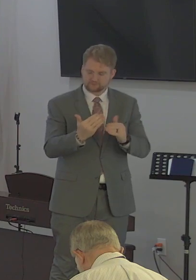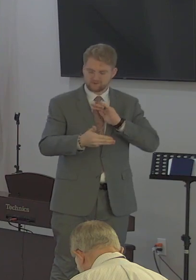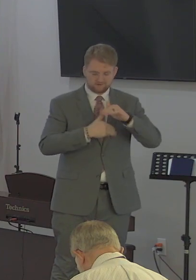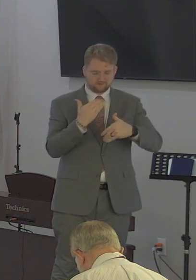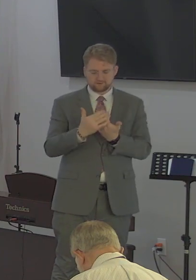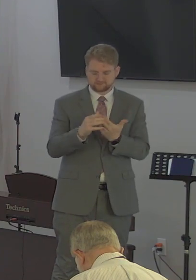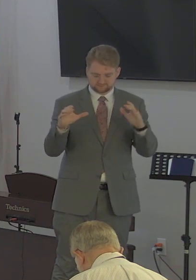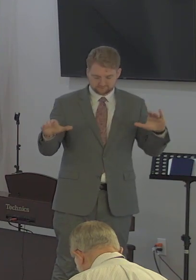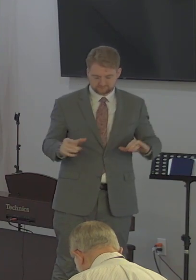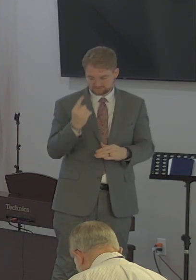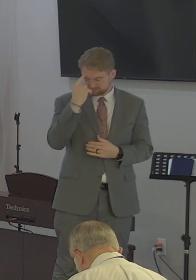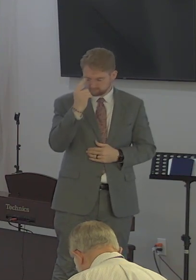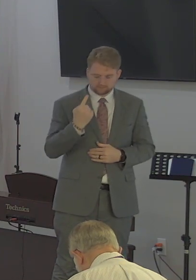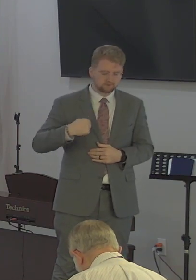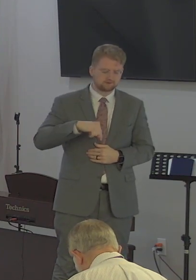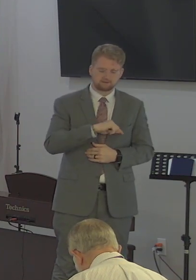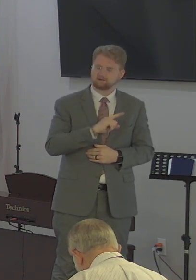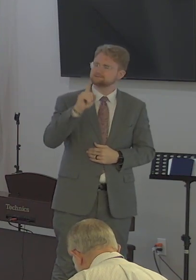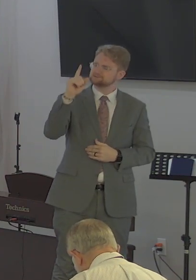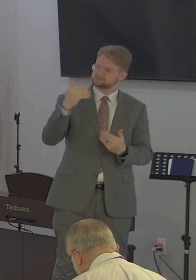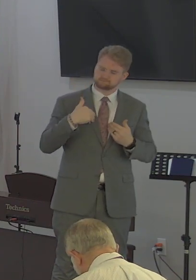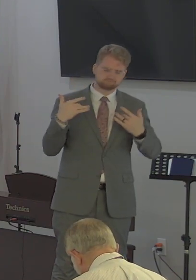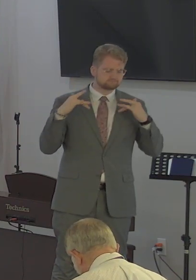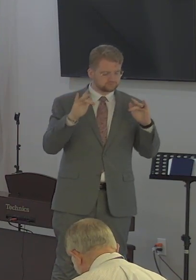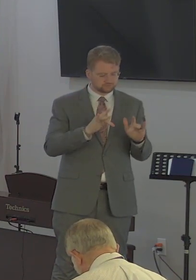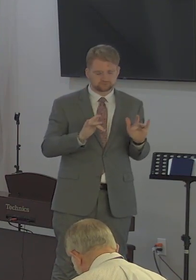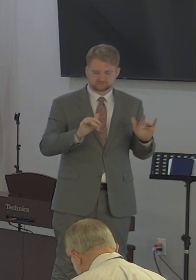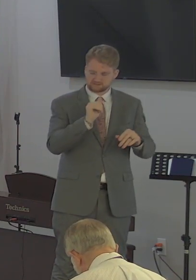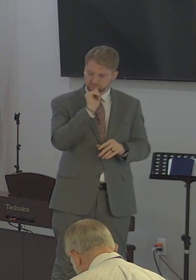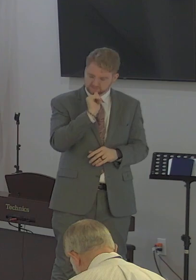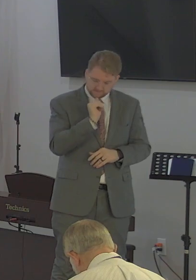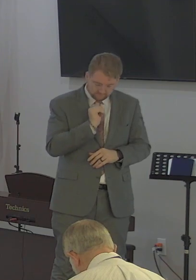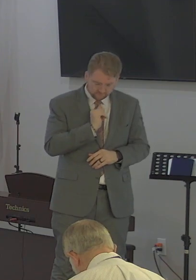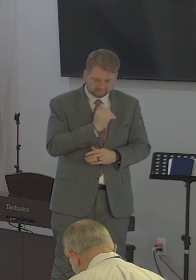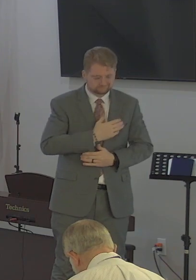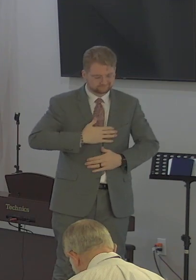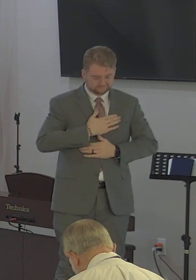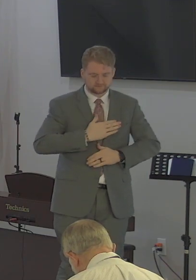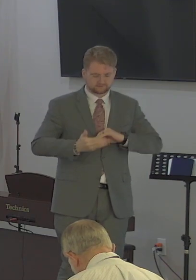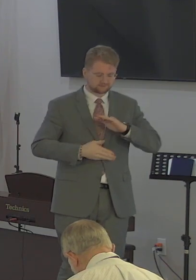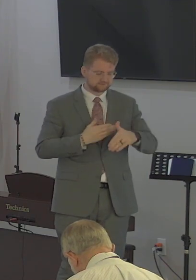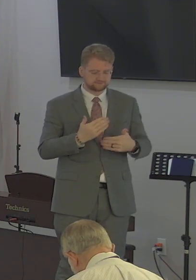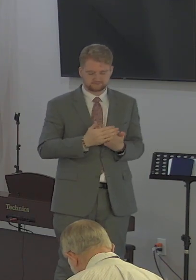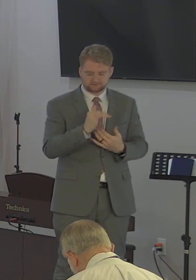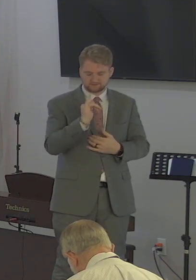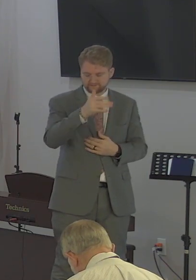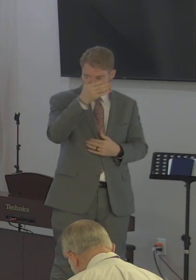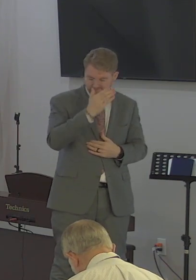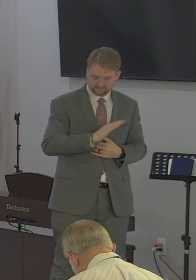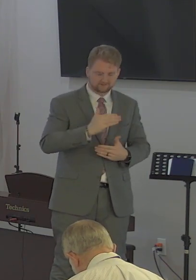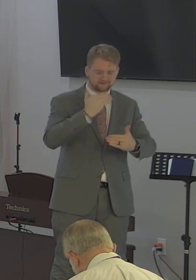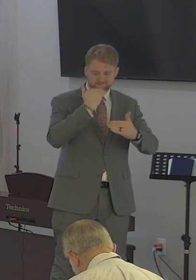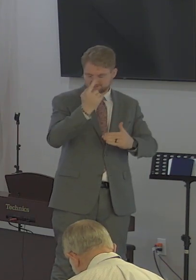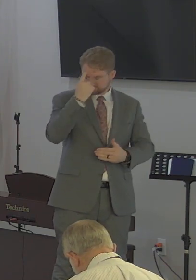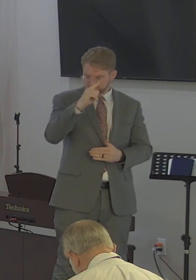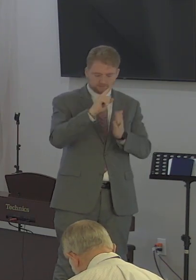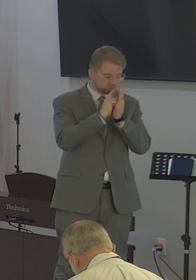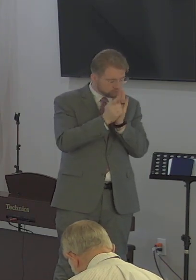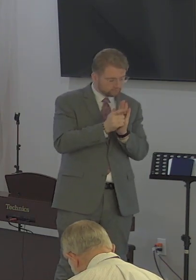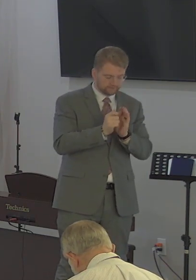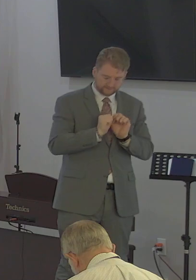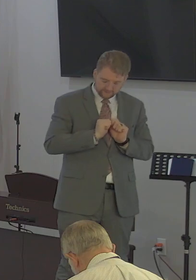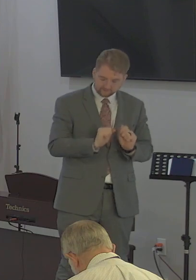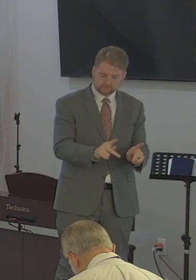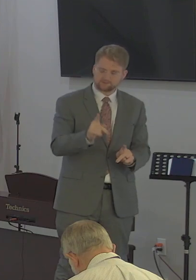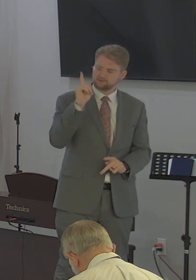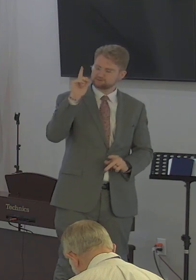you love us. You have mercy, you're long-suffering, that's for sure. And we appreciate all that, God. We thank you for the moment, the opportunity that you opened our eyes